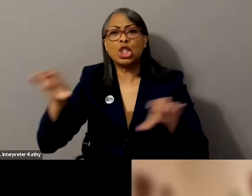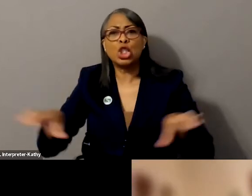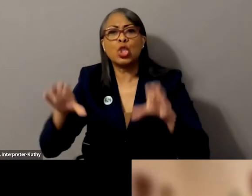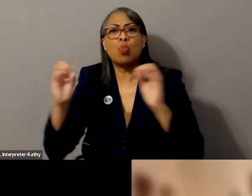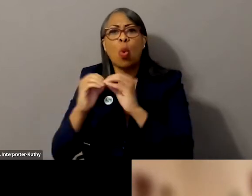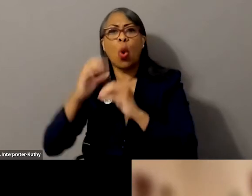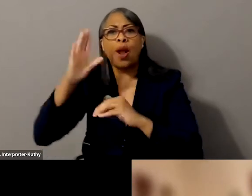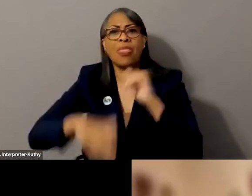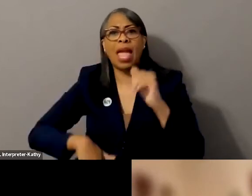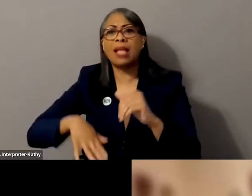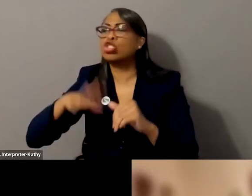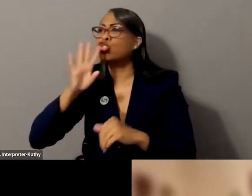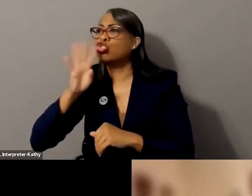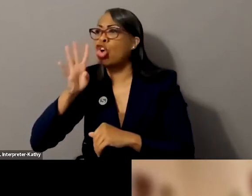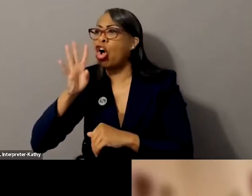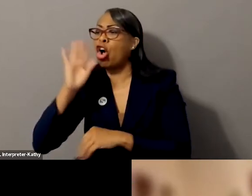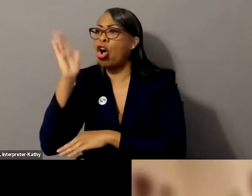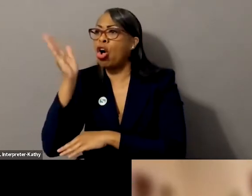this recommendation.